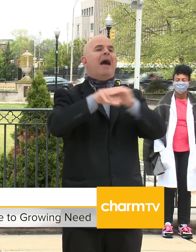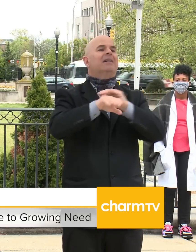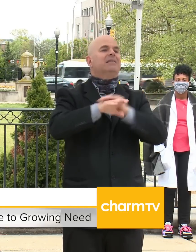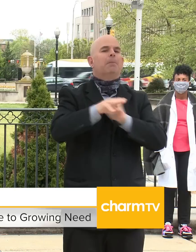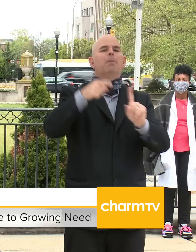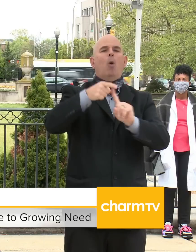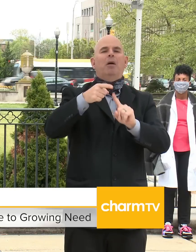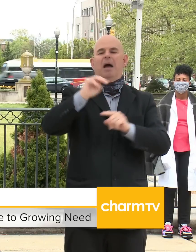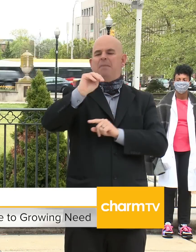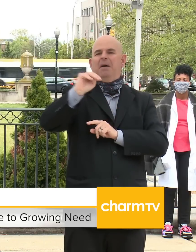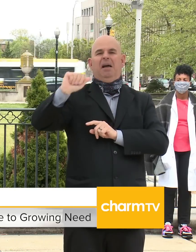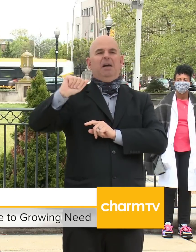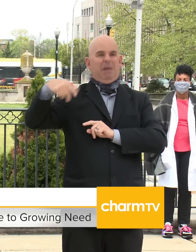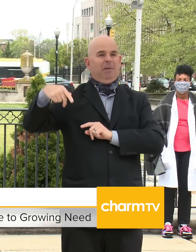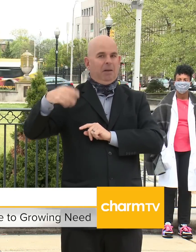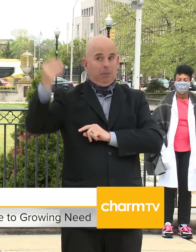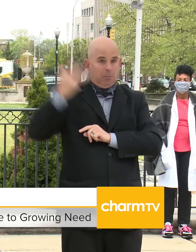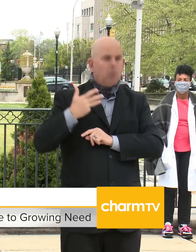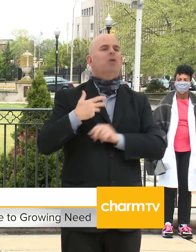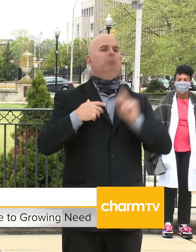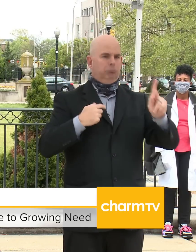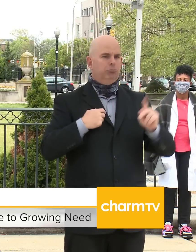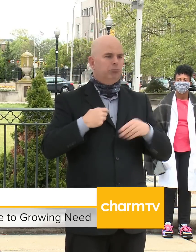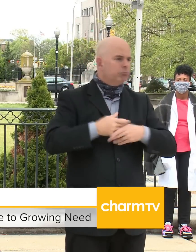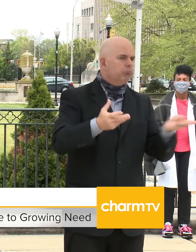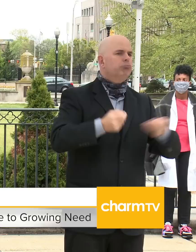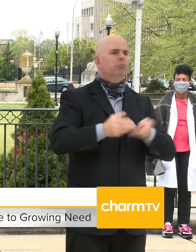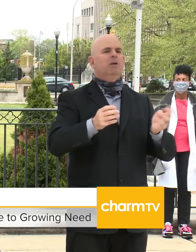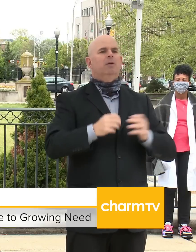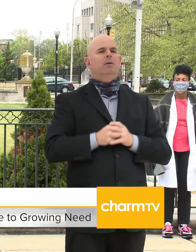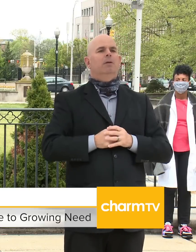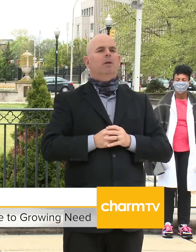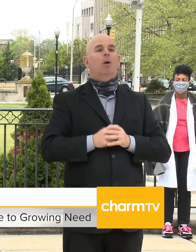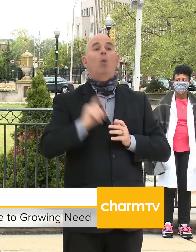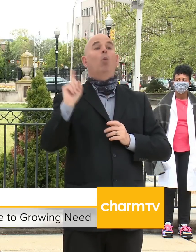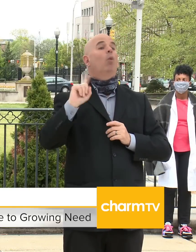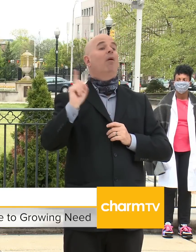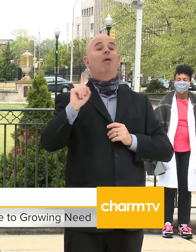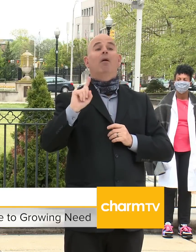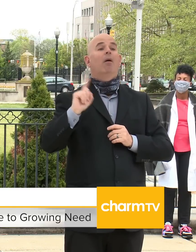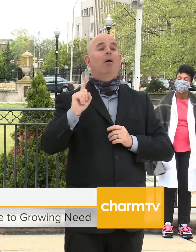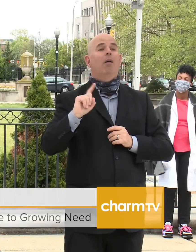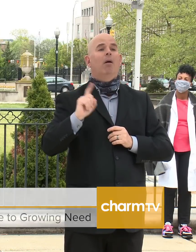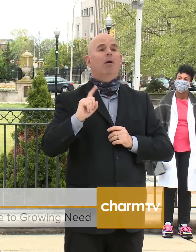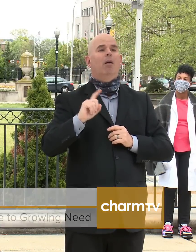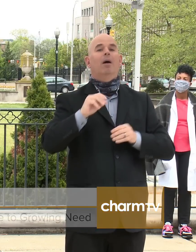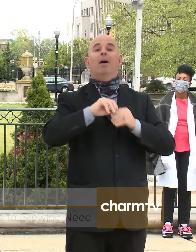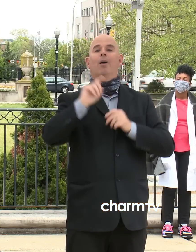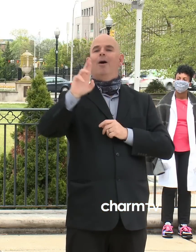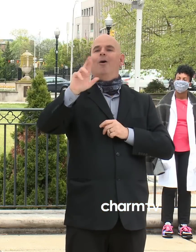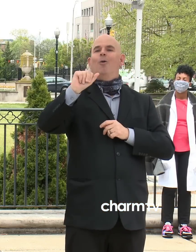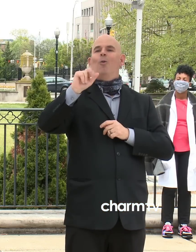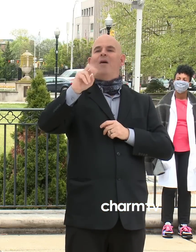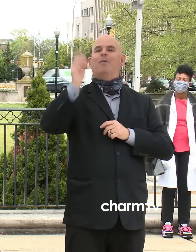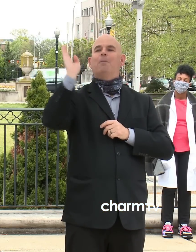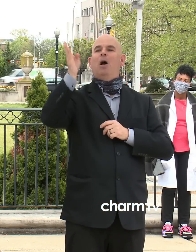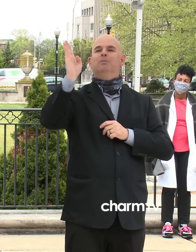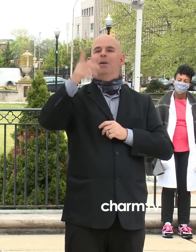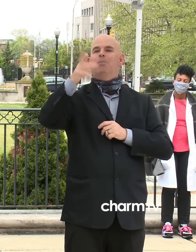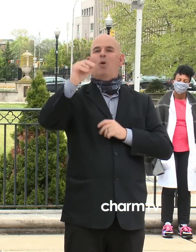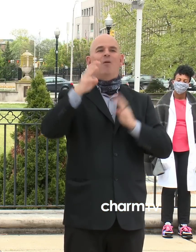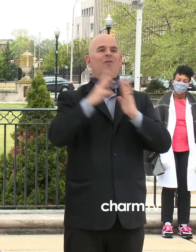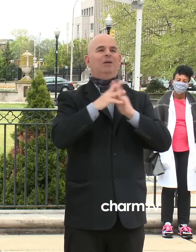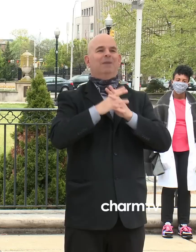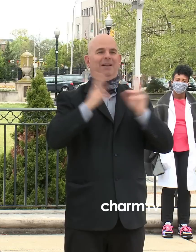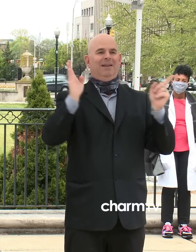Lot C of the Ravens Stadium, courtesy of the Maryland Stadium Authority, where 2 refrigerated trailers